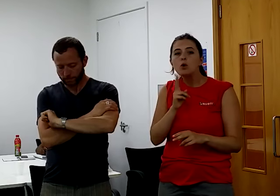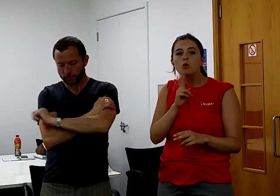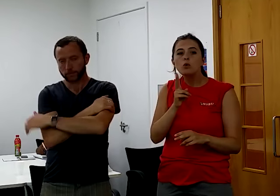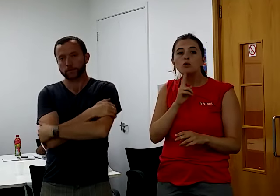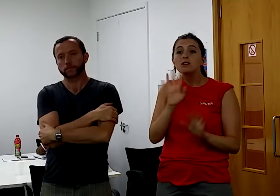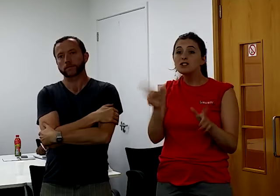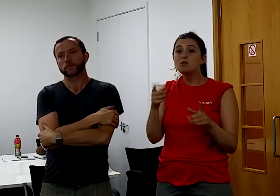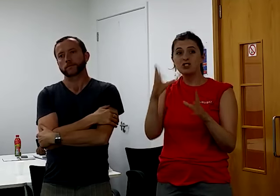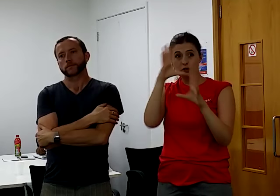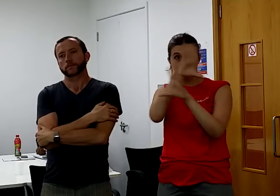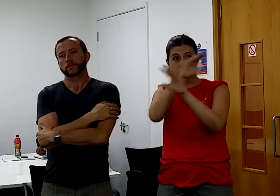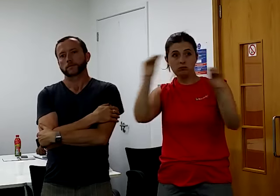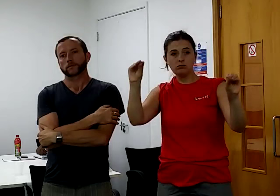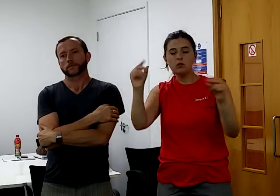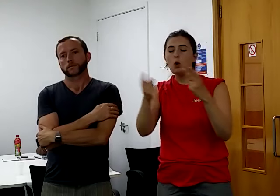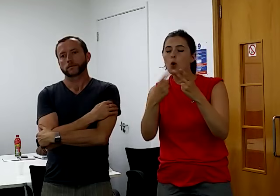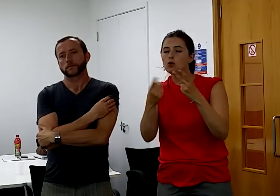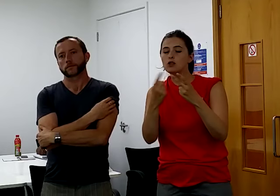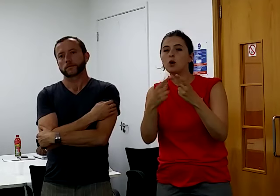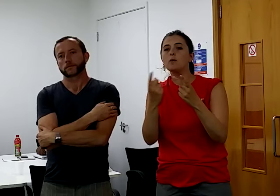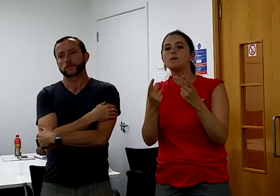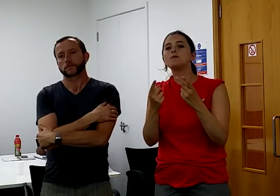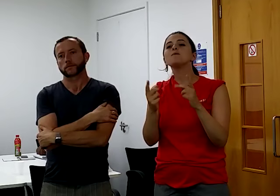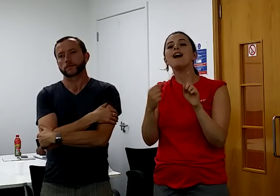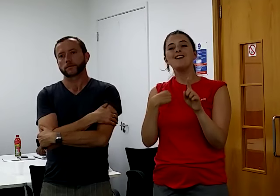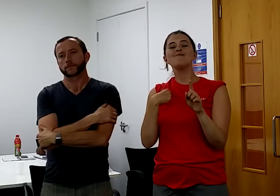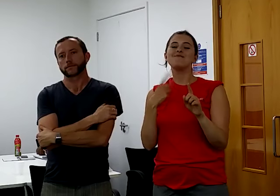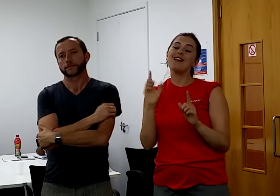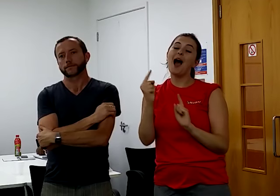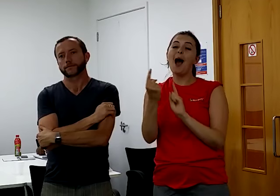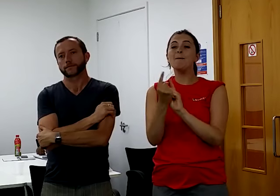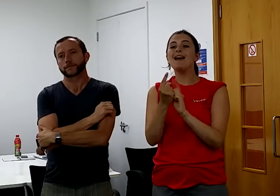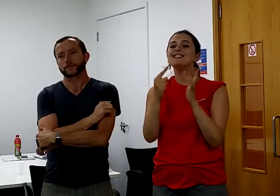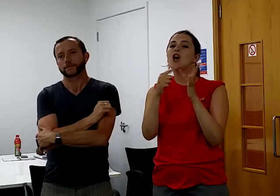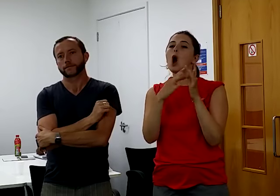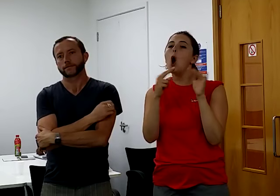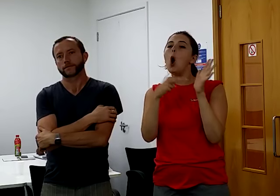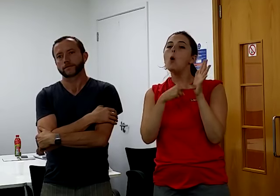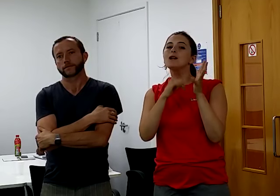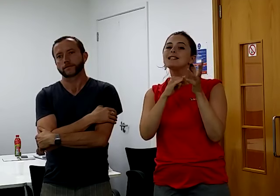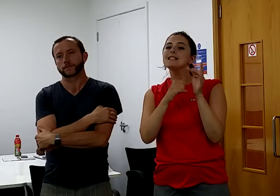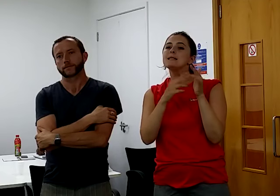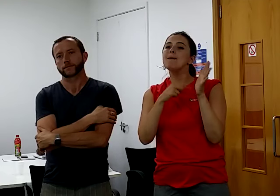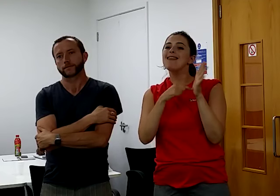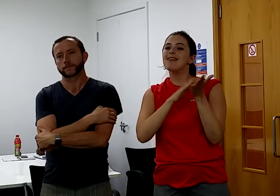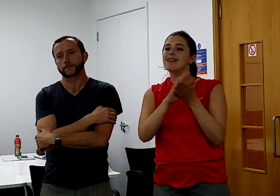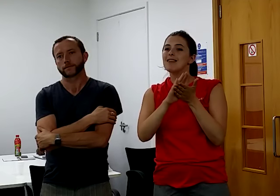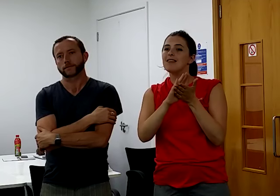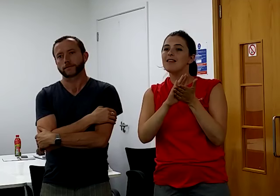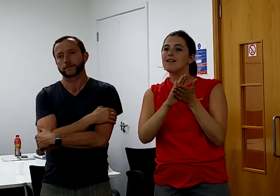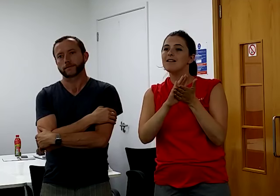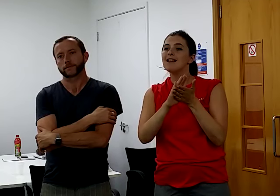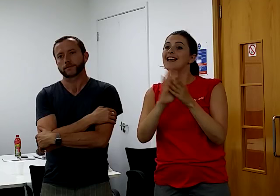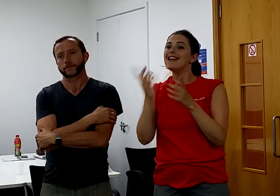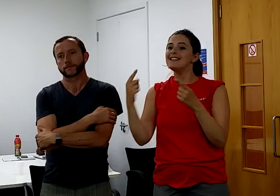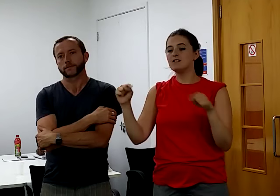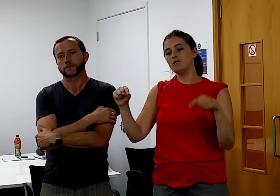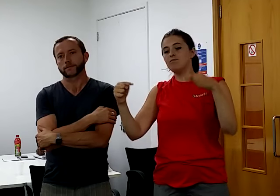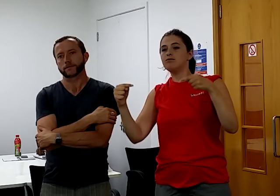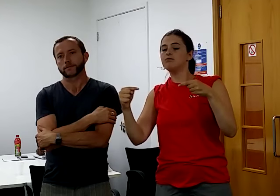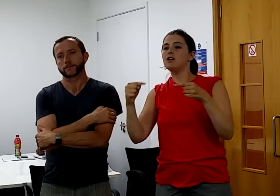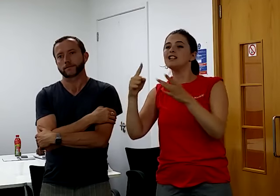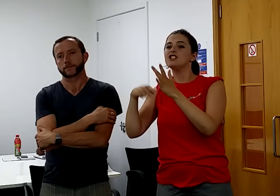to put that out there. Oh yes, I met Owen Smith. Owen Smith, the person running against him, or Labour leader, I should